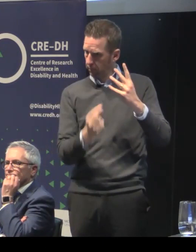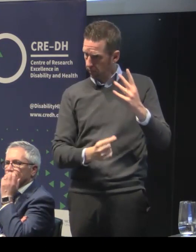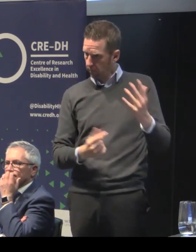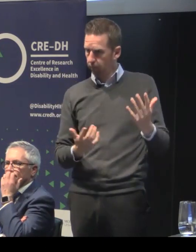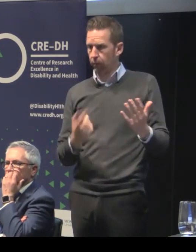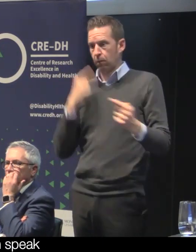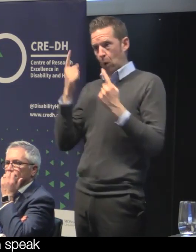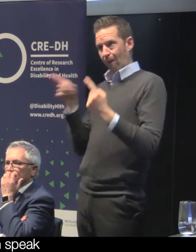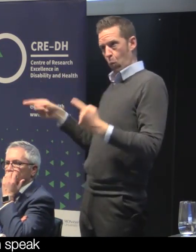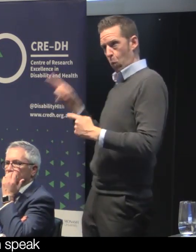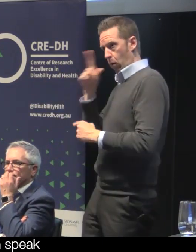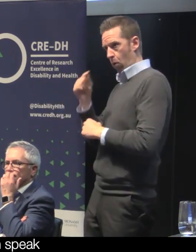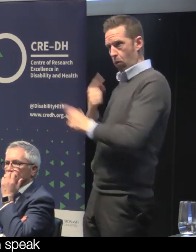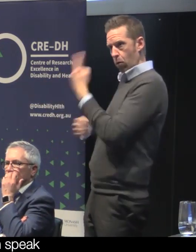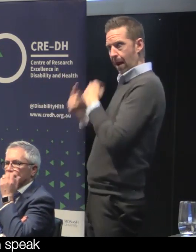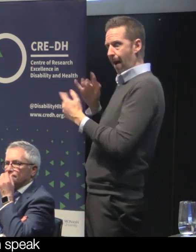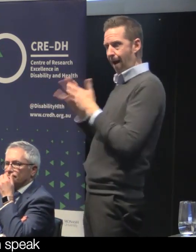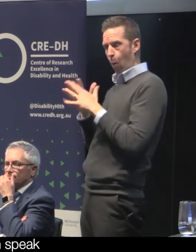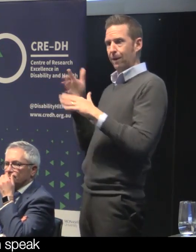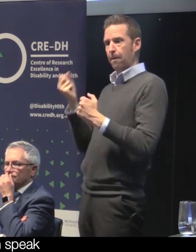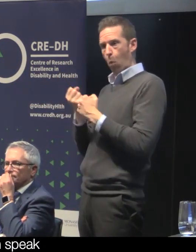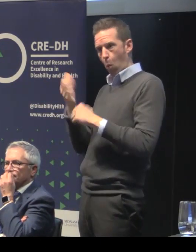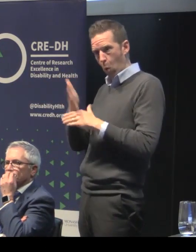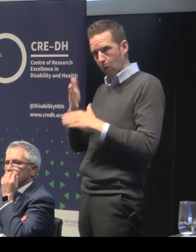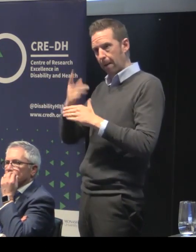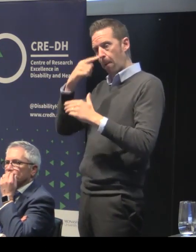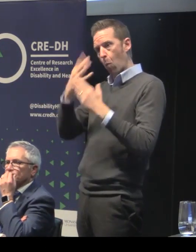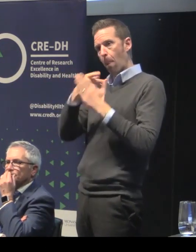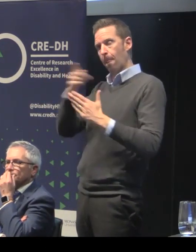was wondering if you could speak to how support workers and people with